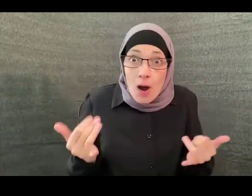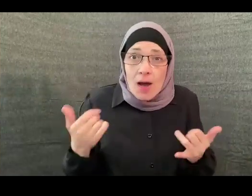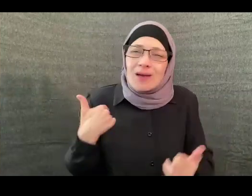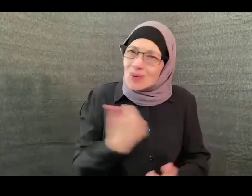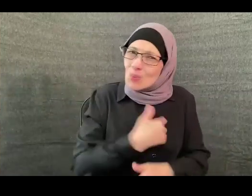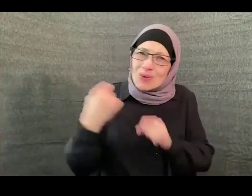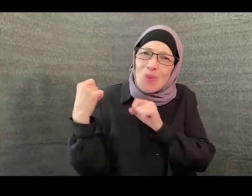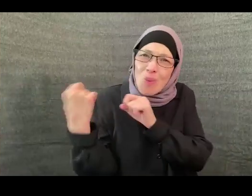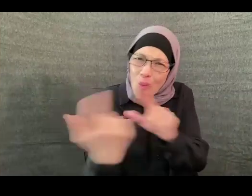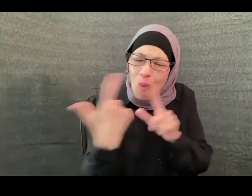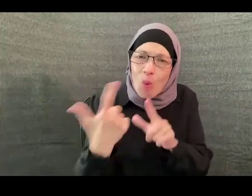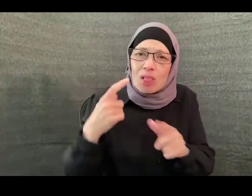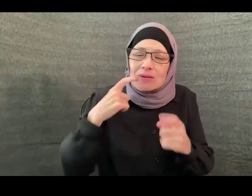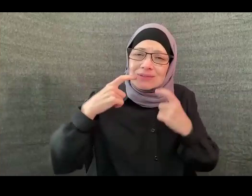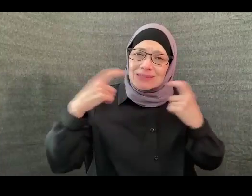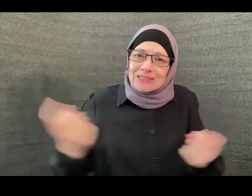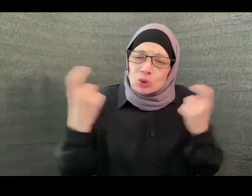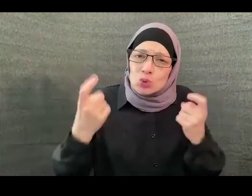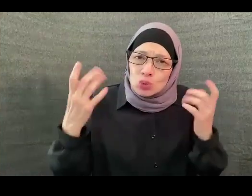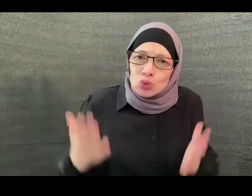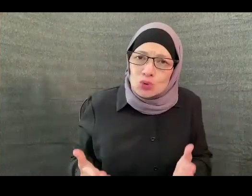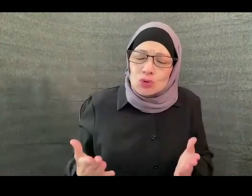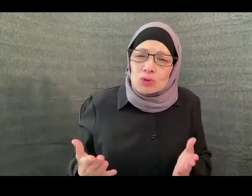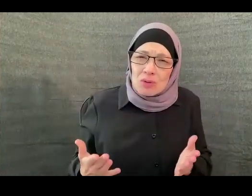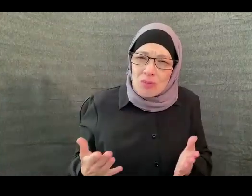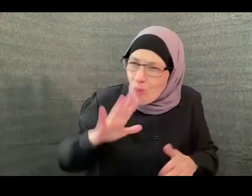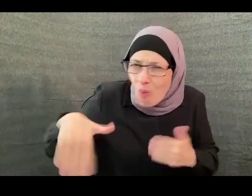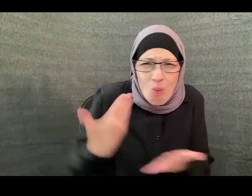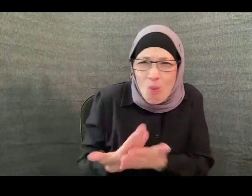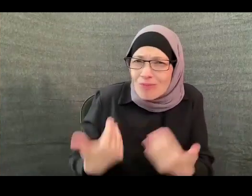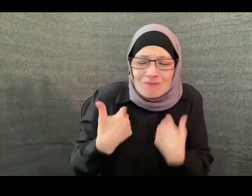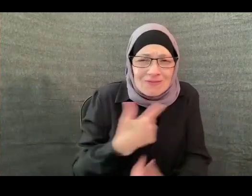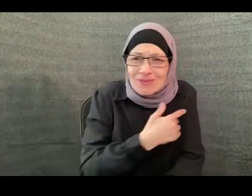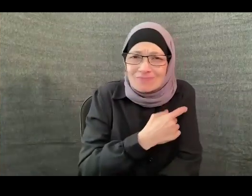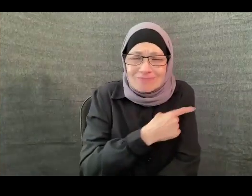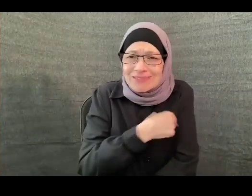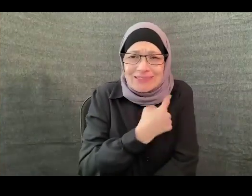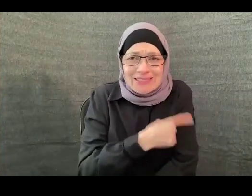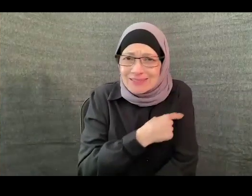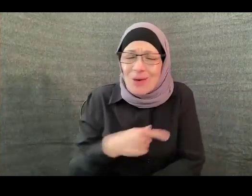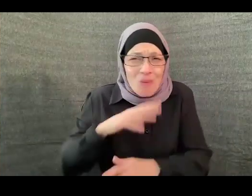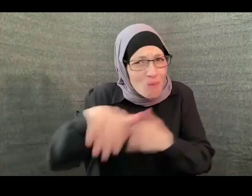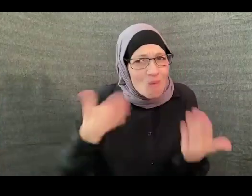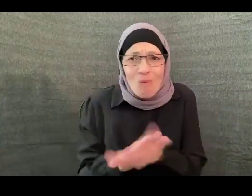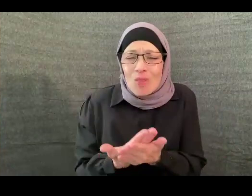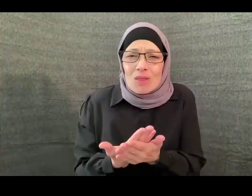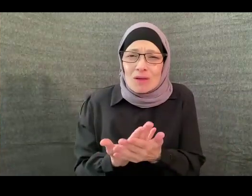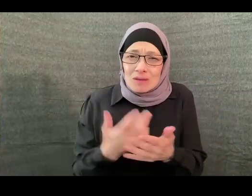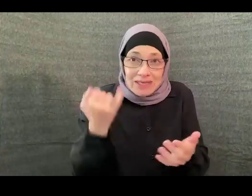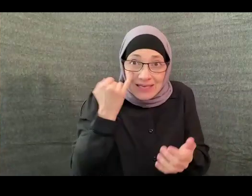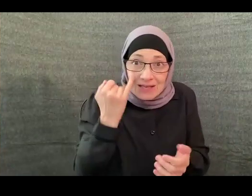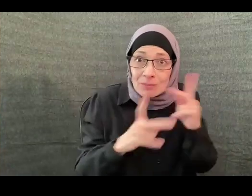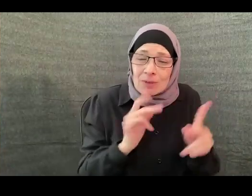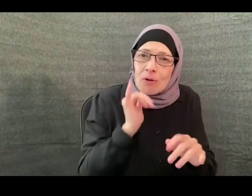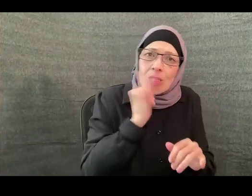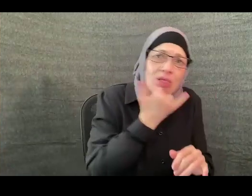So making a mistake is not a reason to hate and hold grudges against each